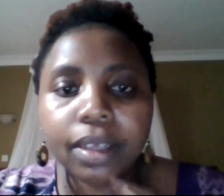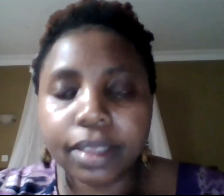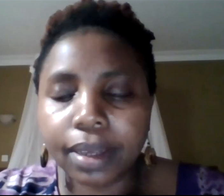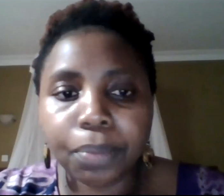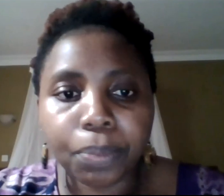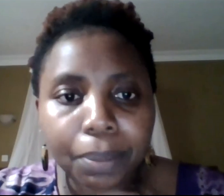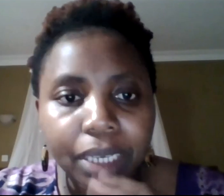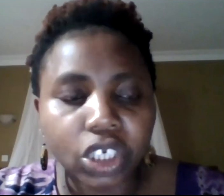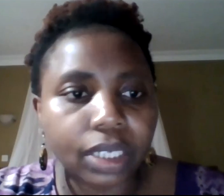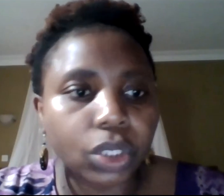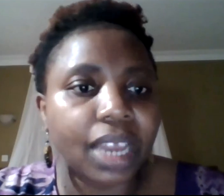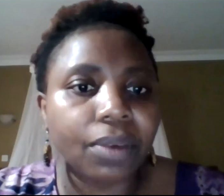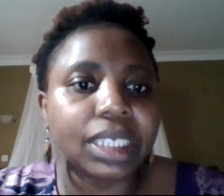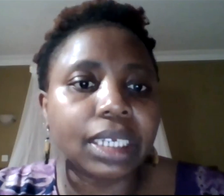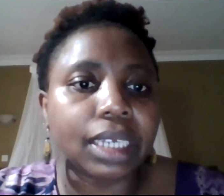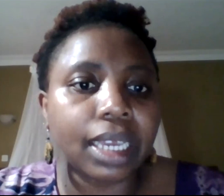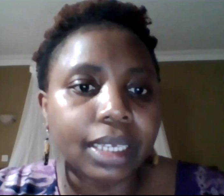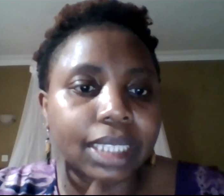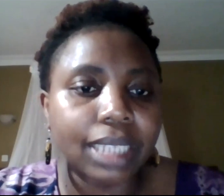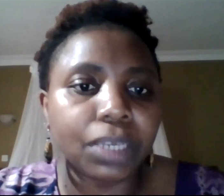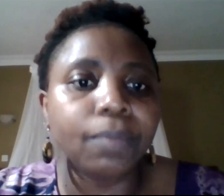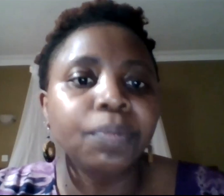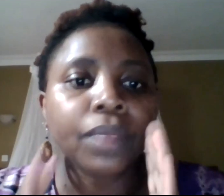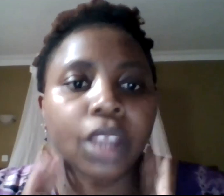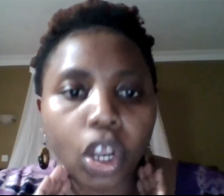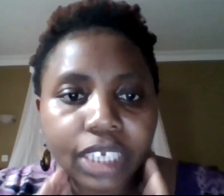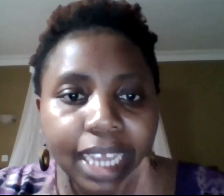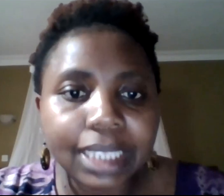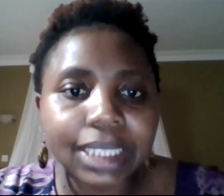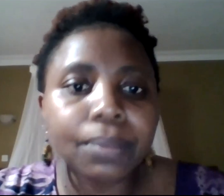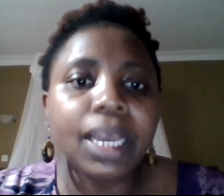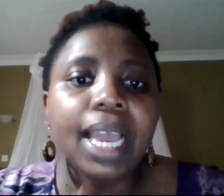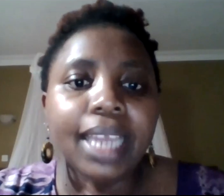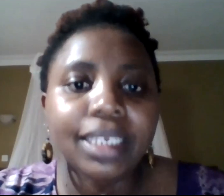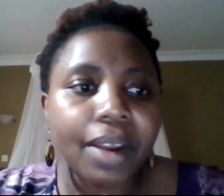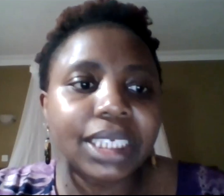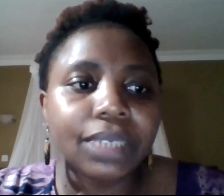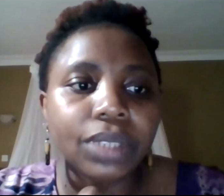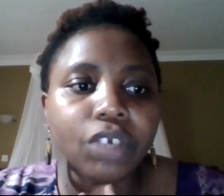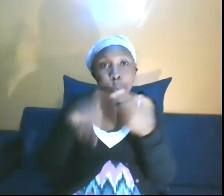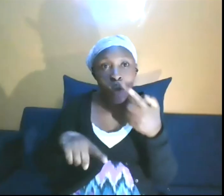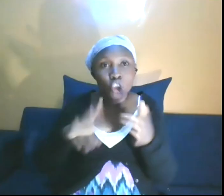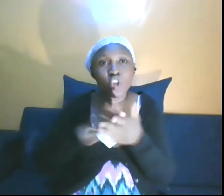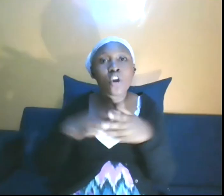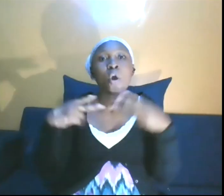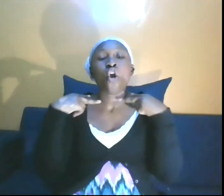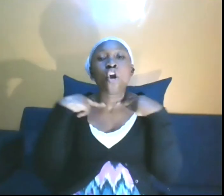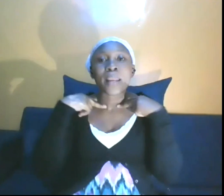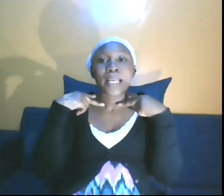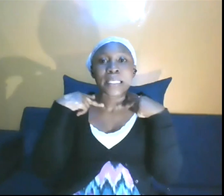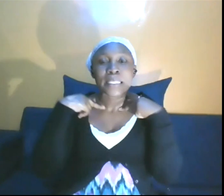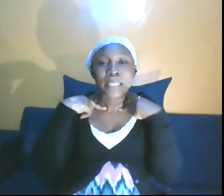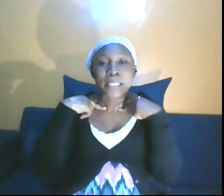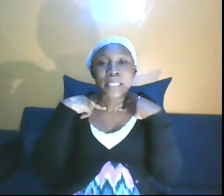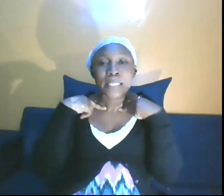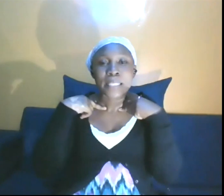reading, the publication that we are reading has been Colonialism and Narratives of Human Origin in